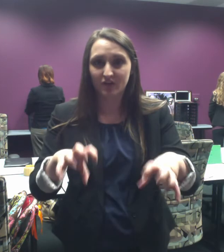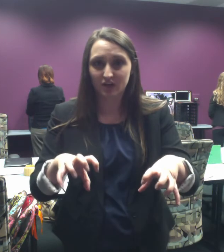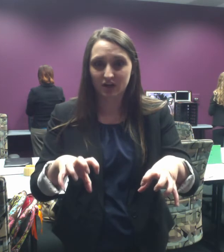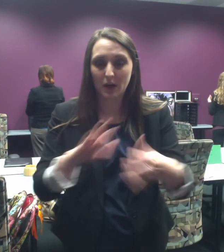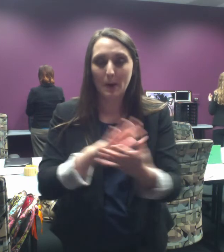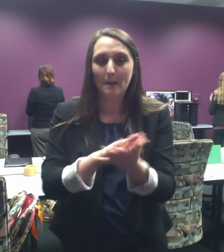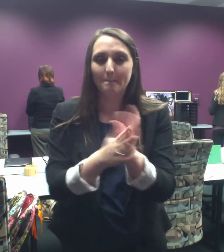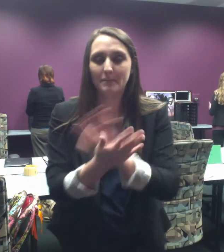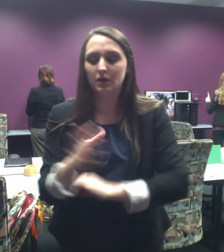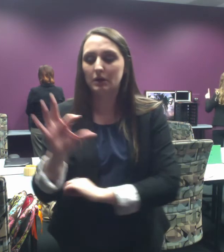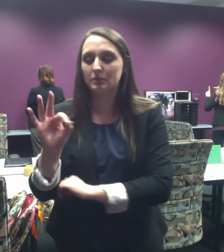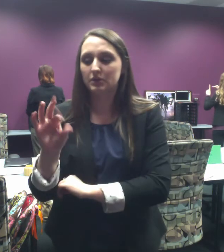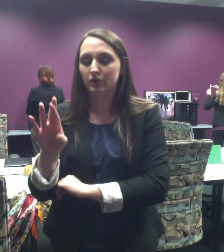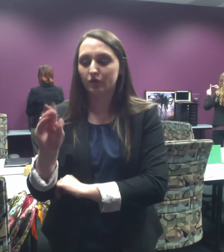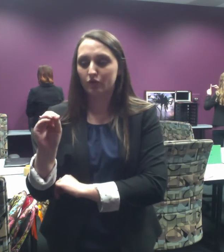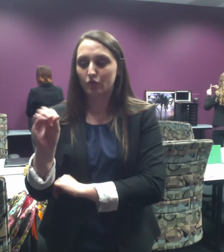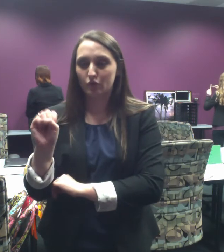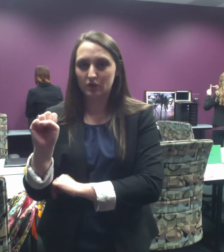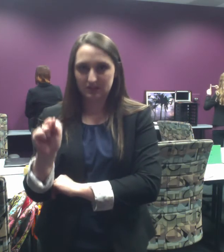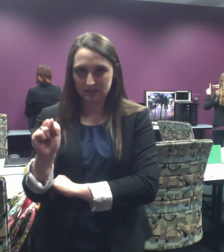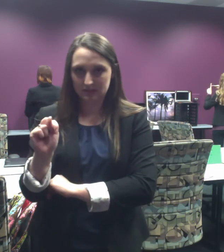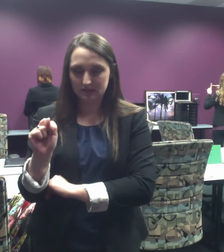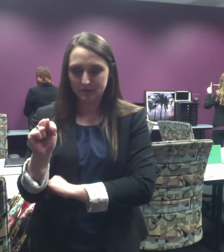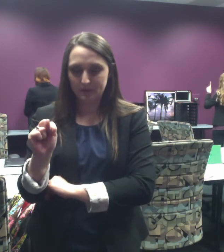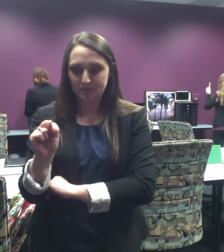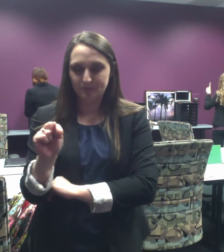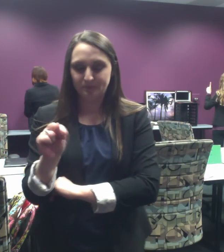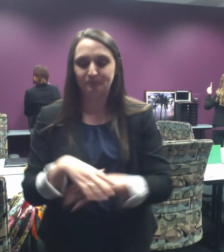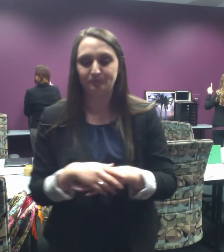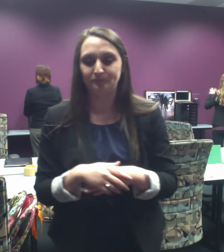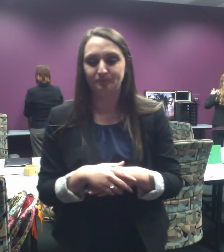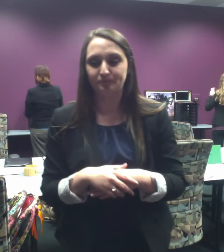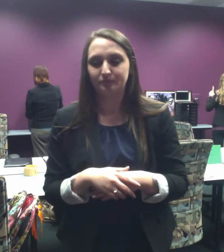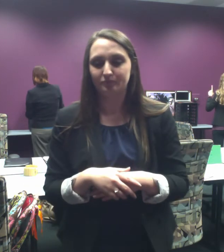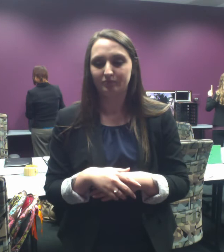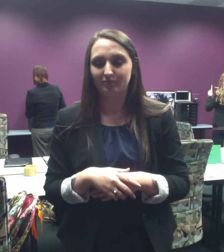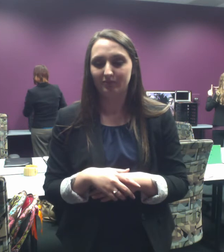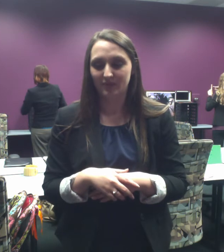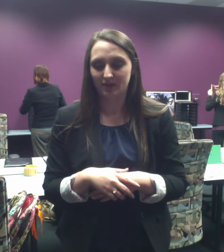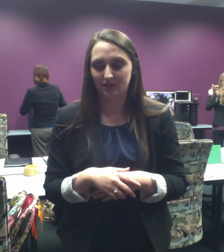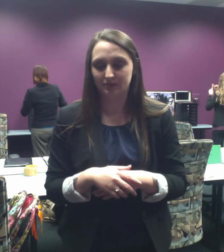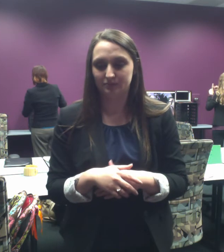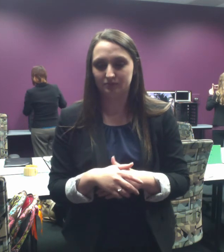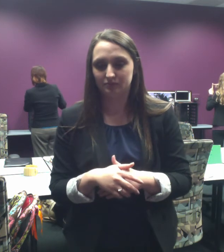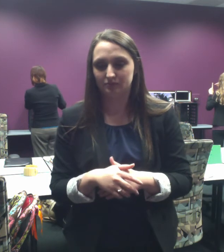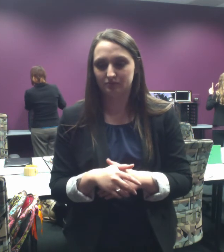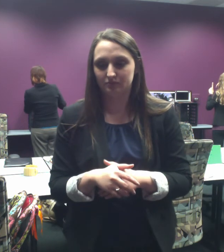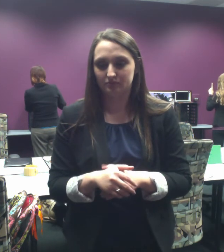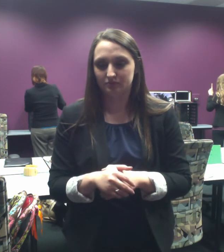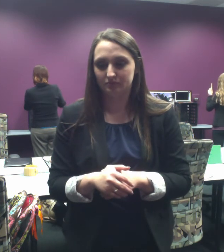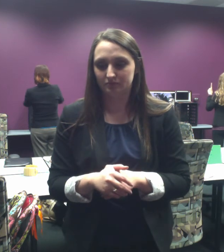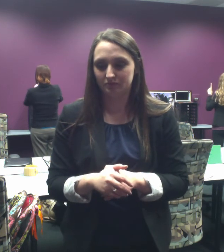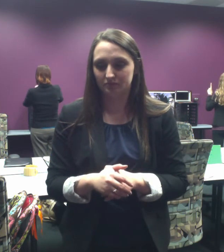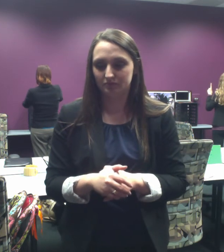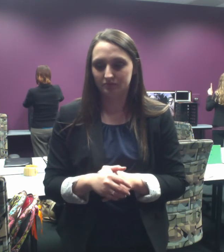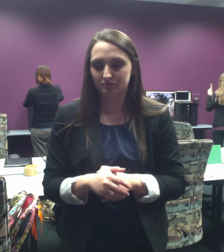to scrape your windows in the morning, or there's a very good possibility we might get another frost. We're getting to the